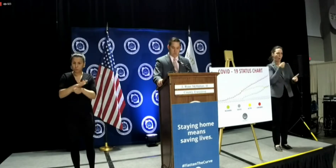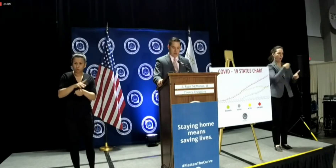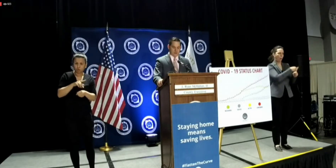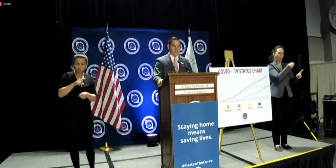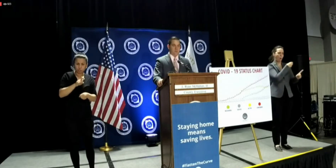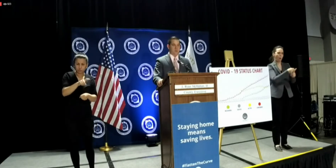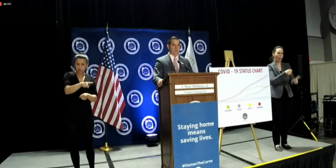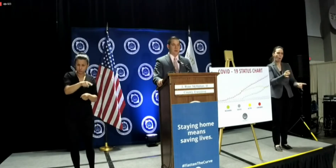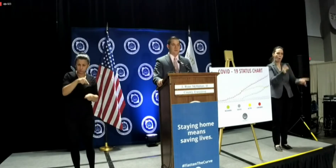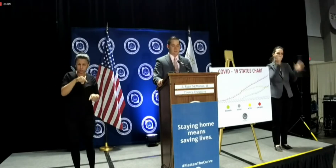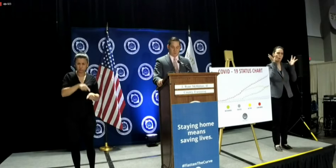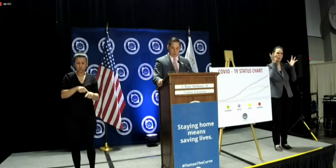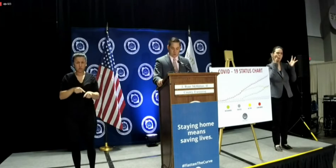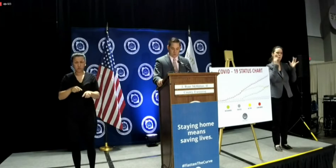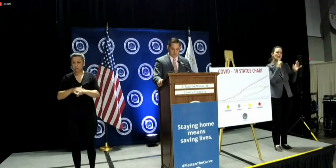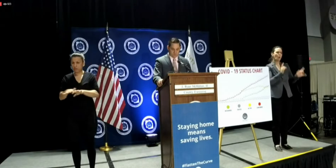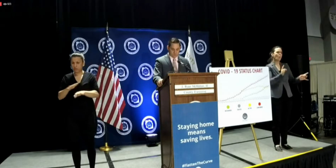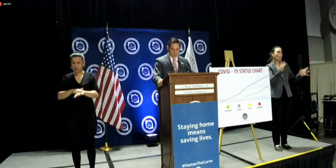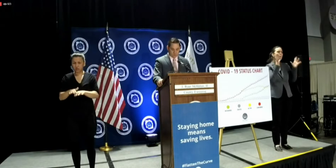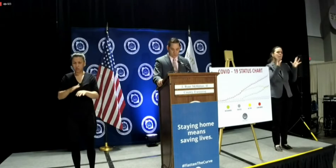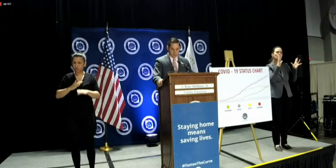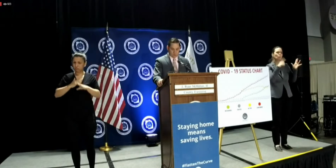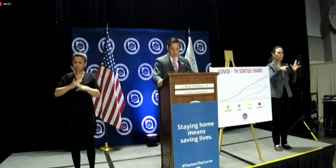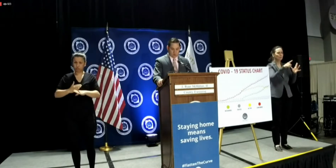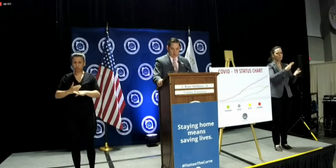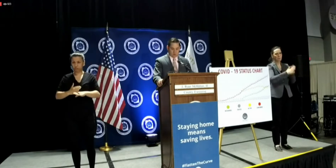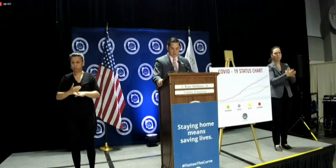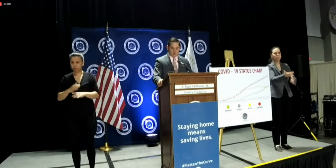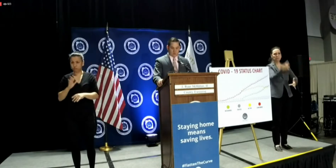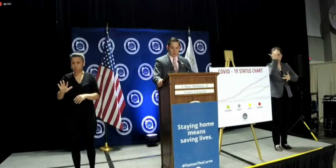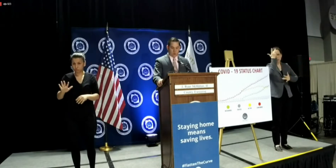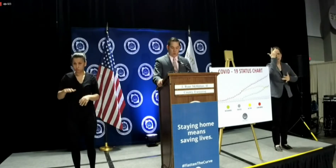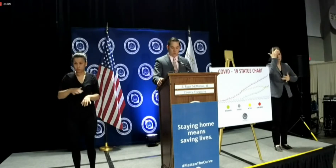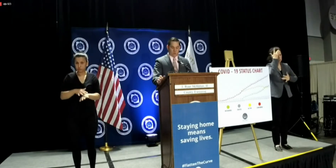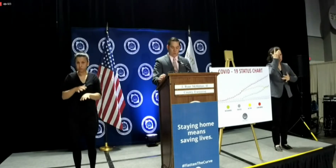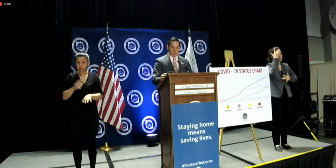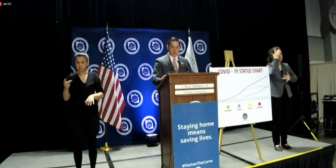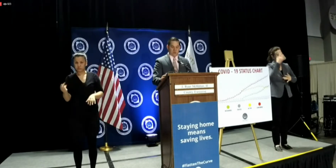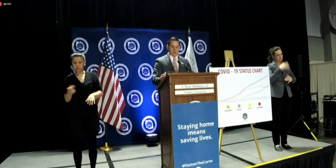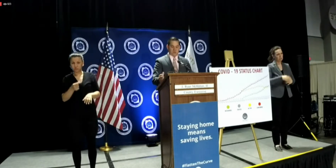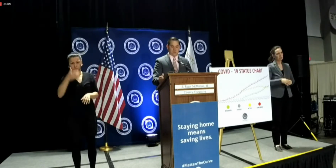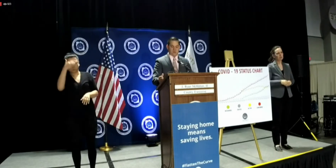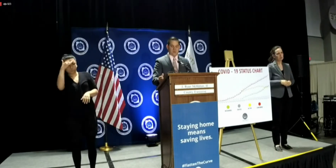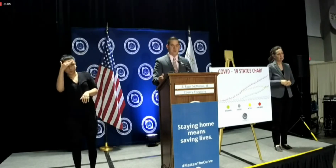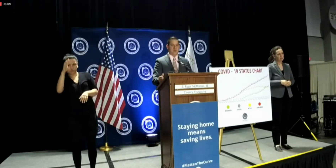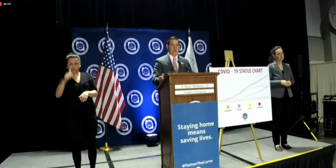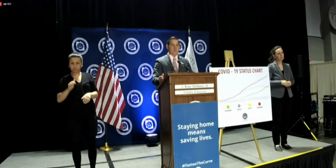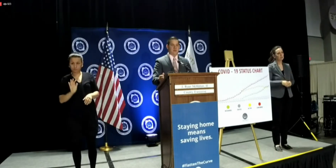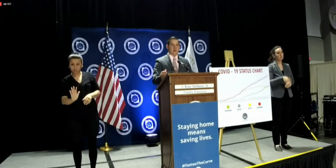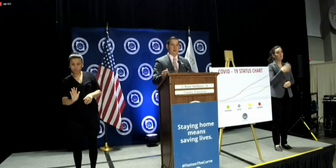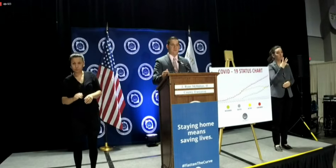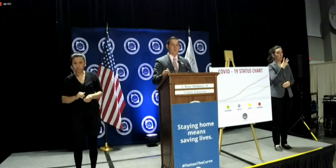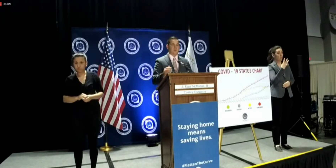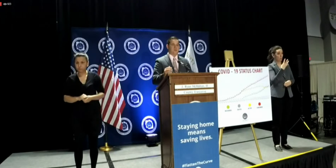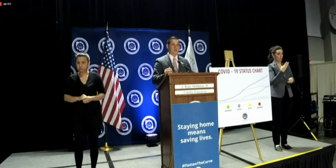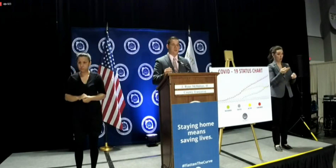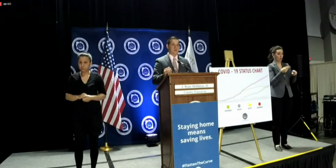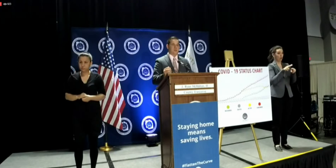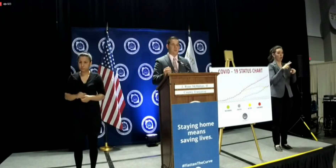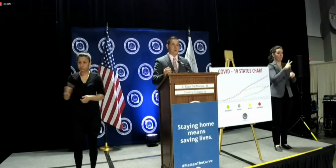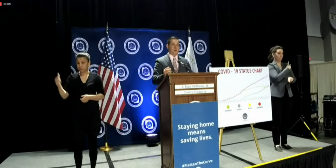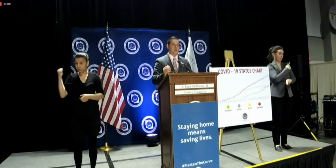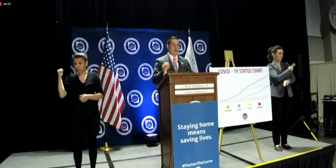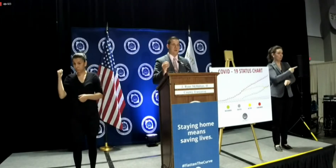it impacts people, it impacts them quickly. This is 4 more patients since yesterday, but again, from a